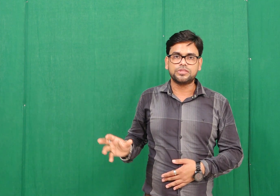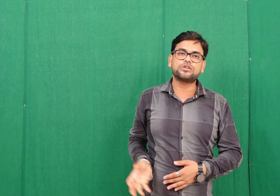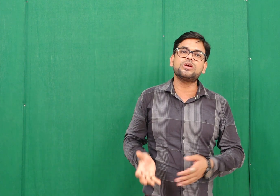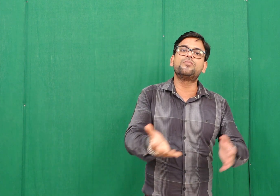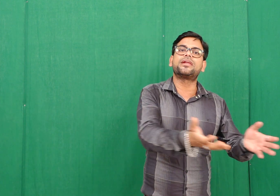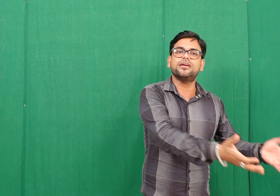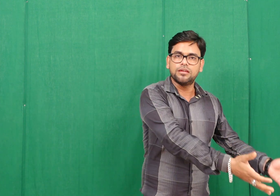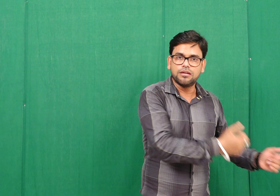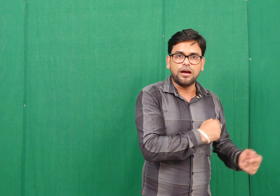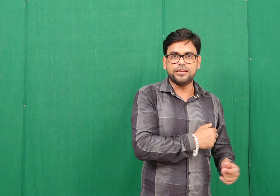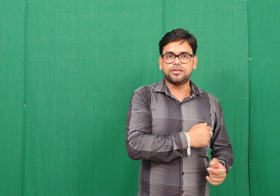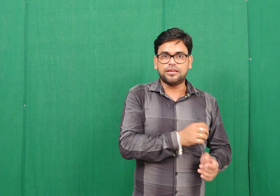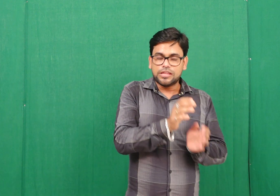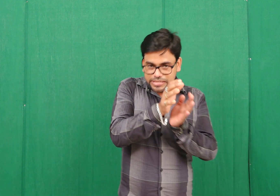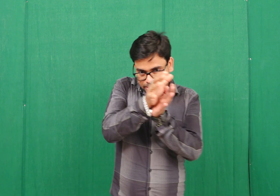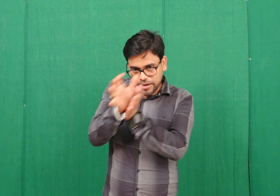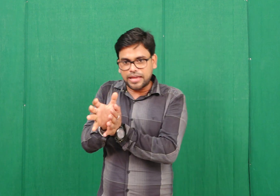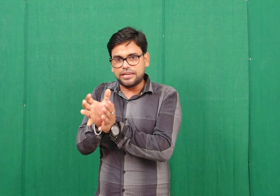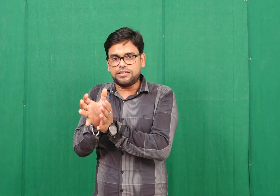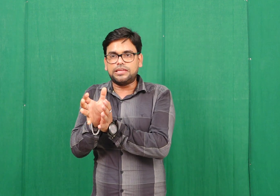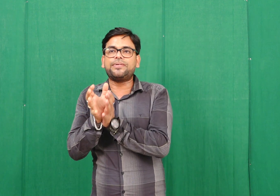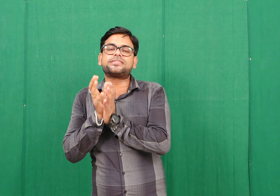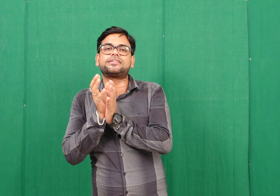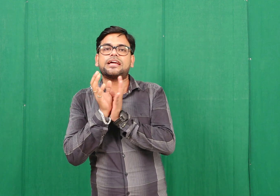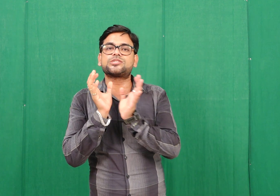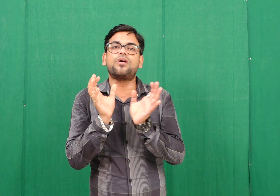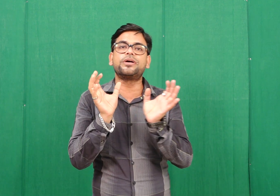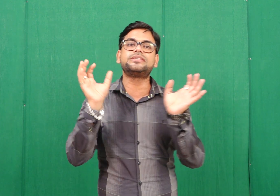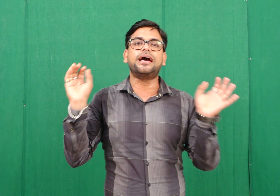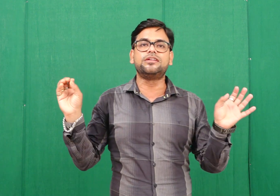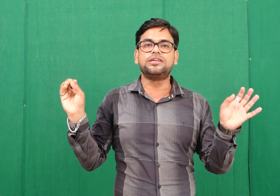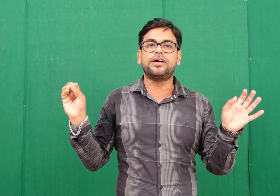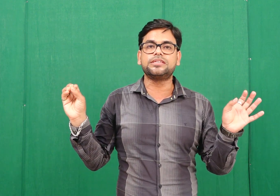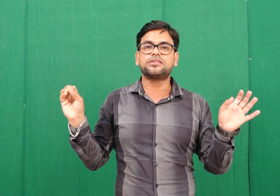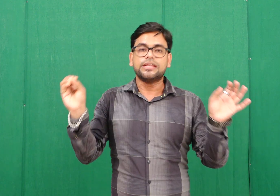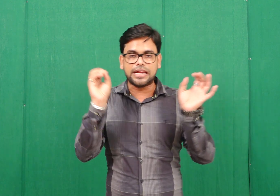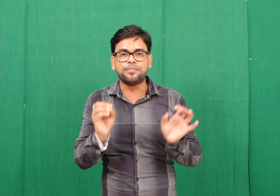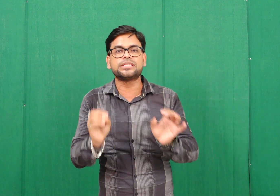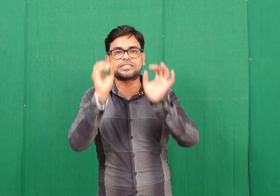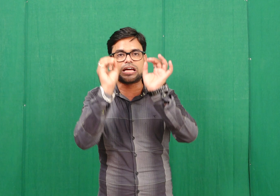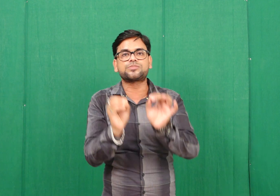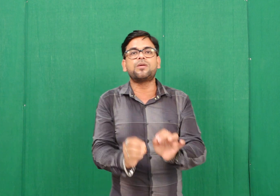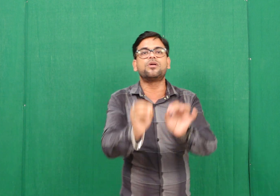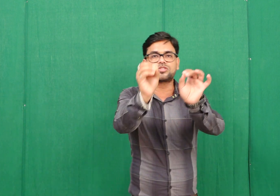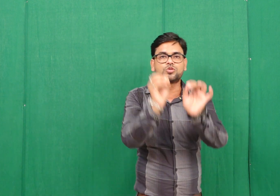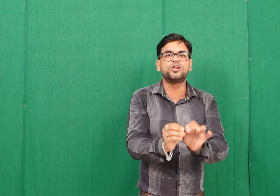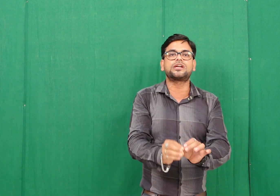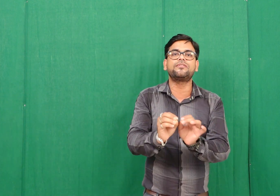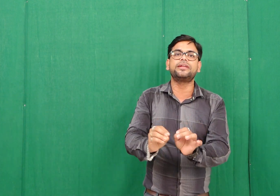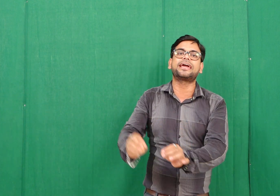That's why I go merely ideal. Similarly, if I said transformer is an ideal device, that means transformer should not have